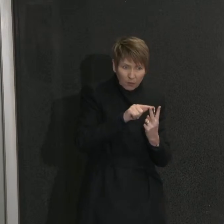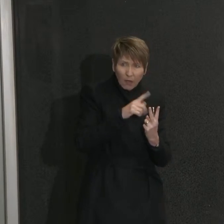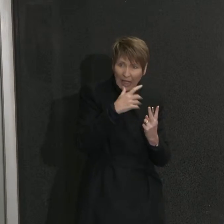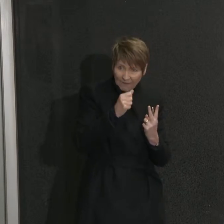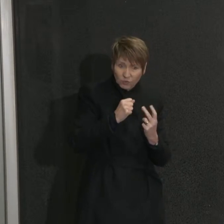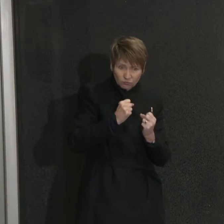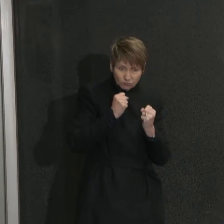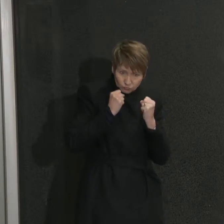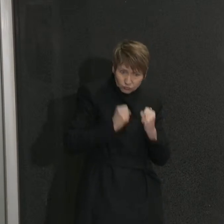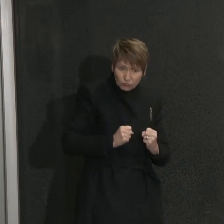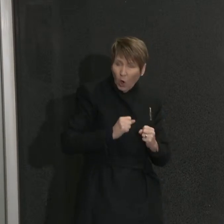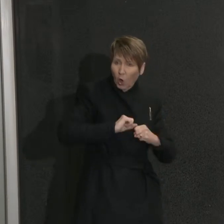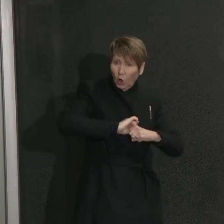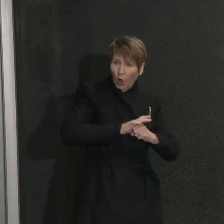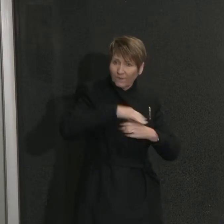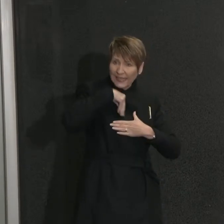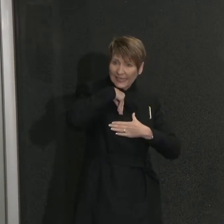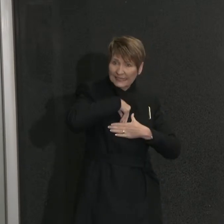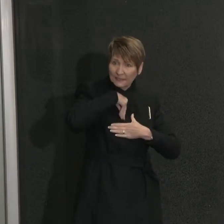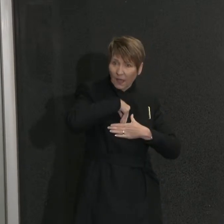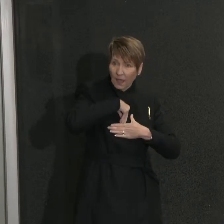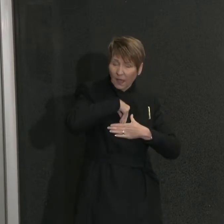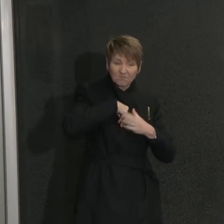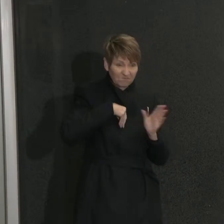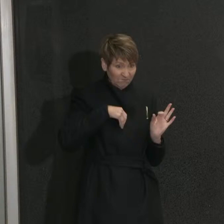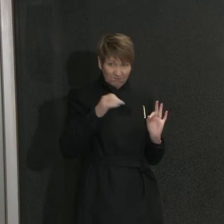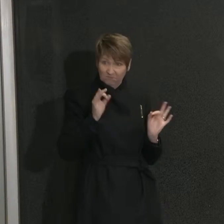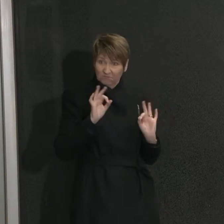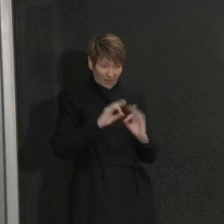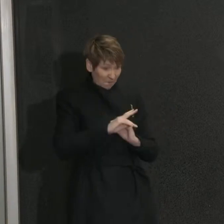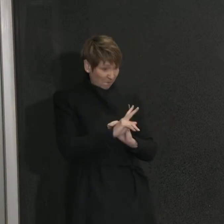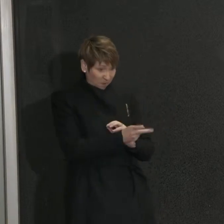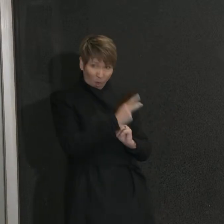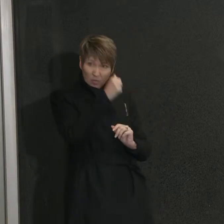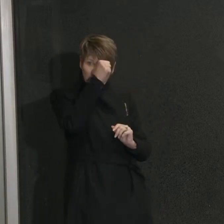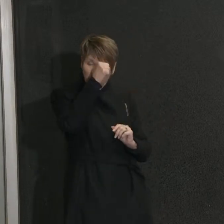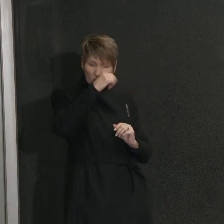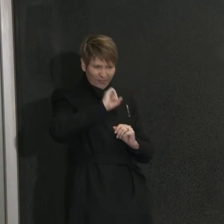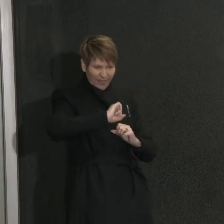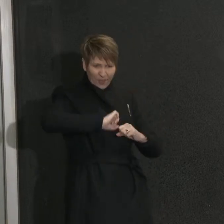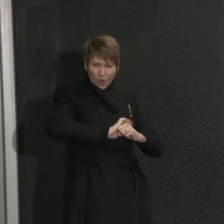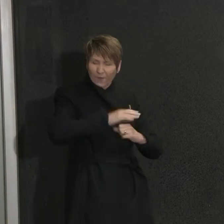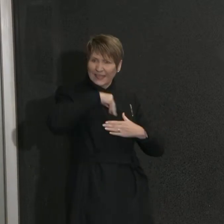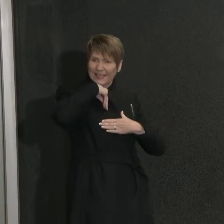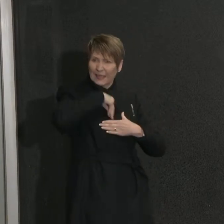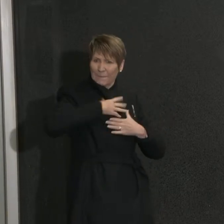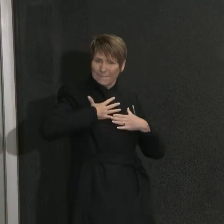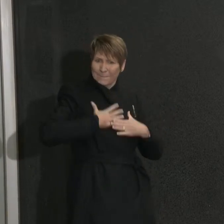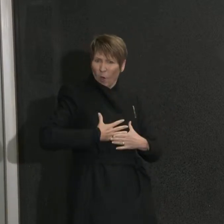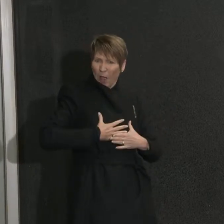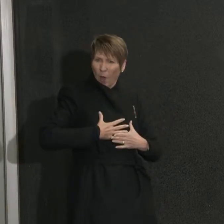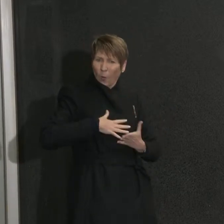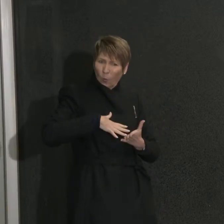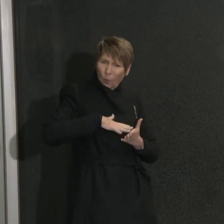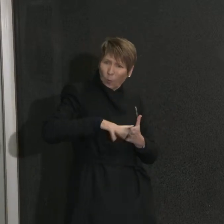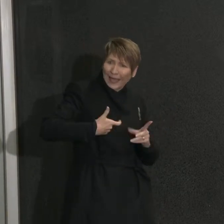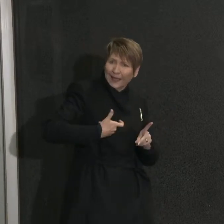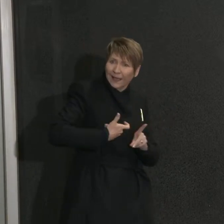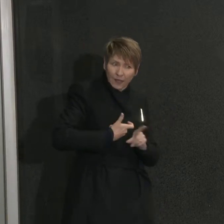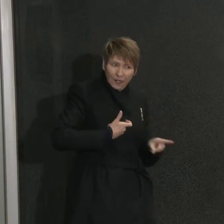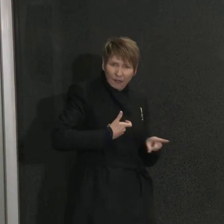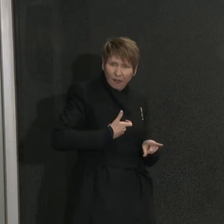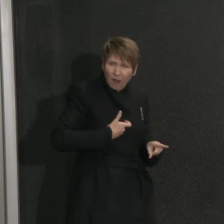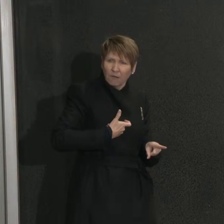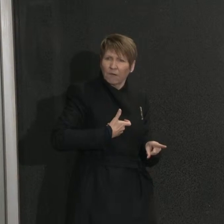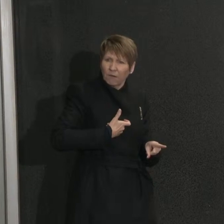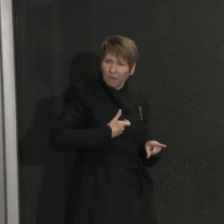right. It's a very low viral load. So we know it's an older case, and of course that's all part of the jigsaw that we're building at the moment. If those cases fall in the Maribyrnong cluster,